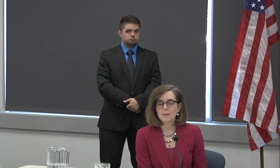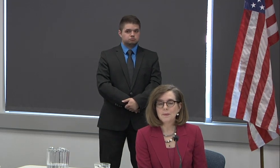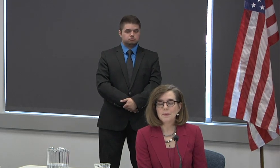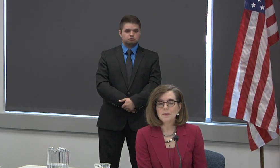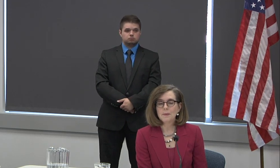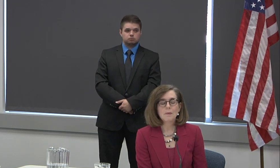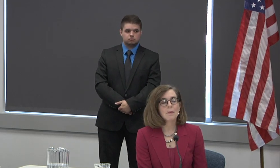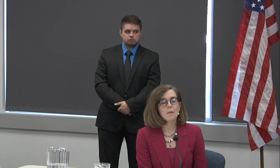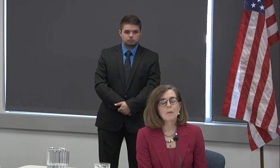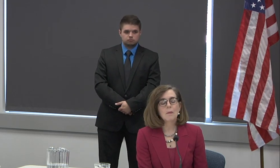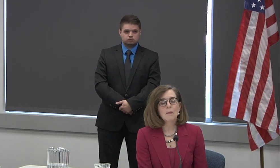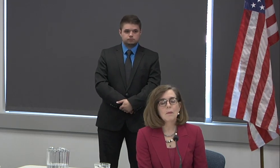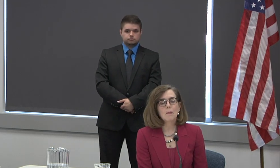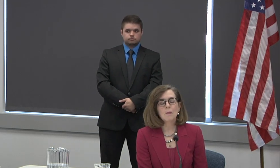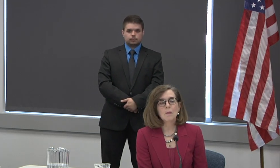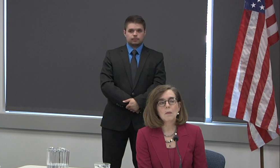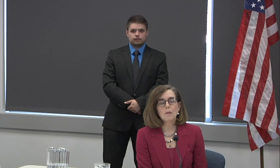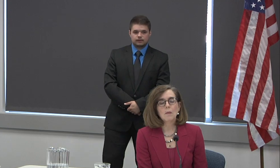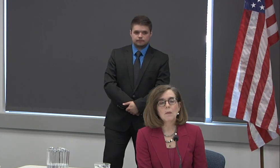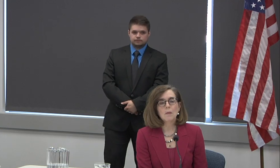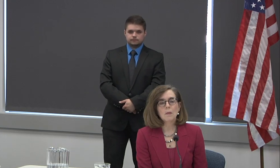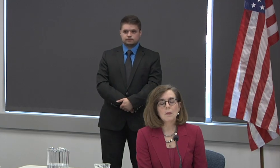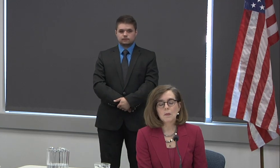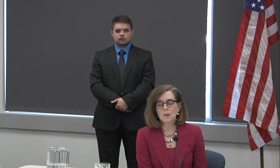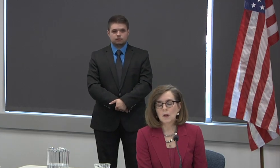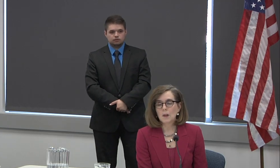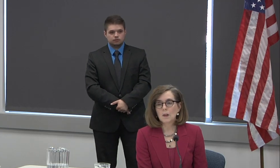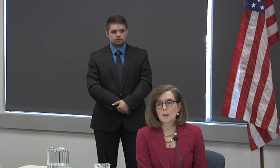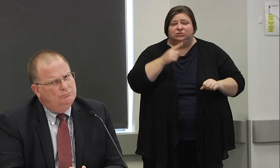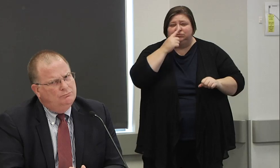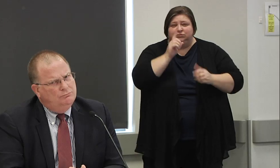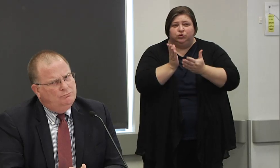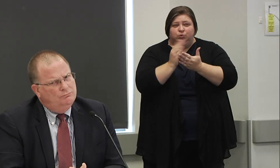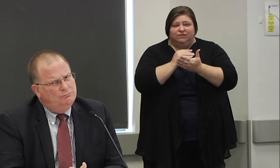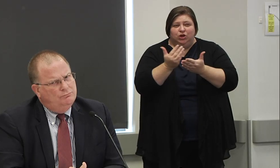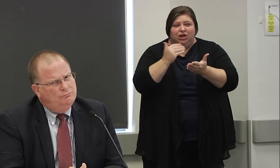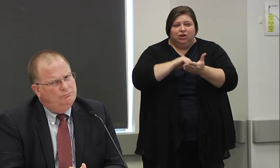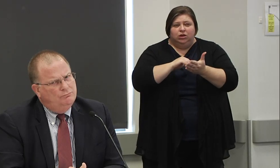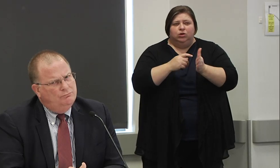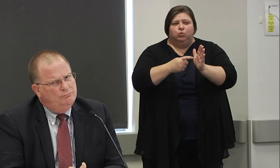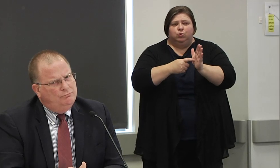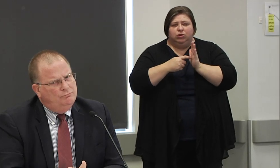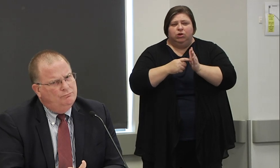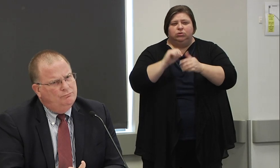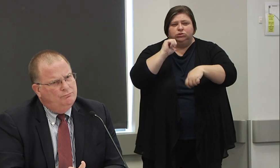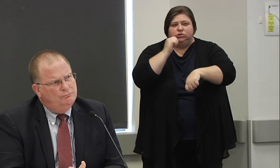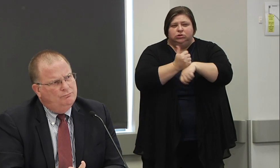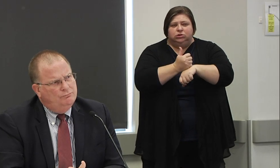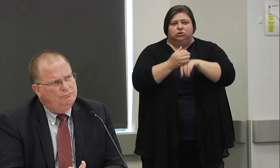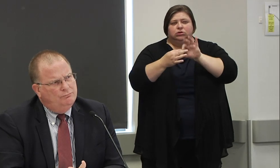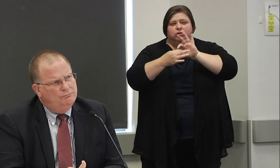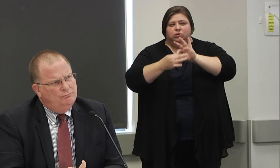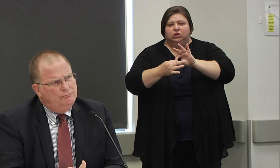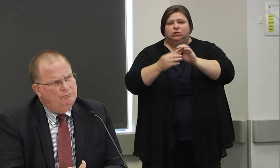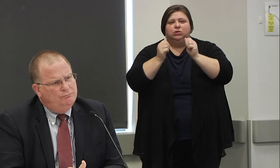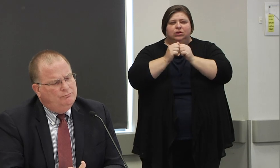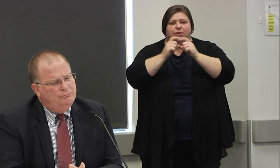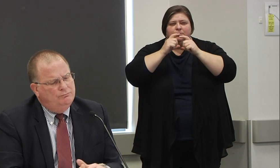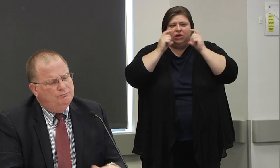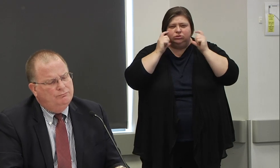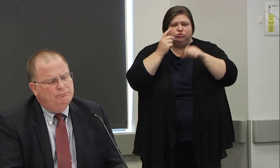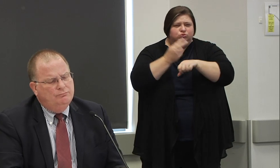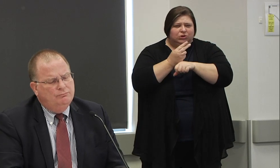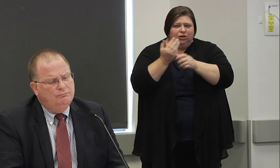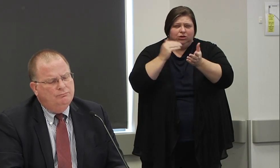Hi, can you go over what requirements you're putting into place around mask wearing